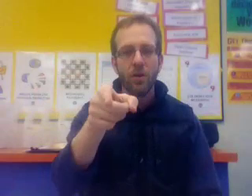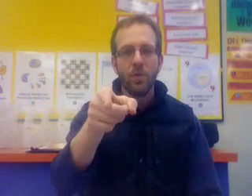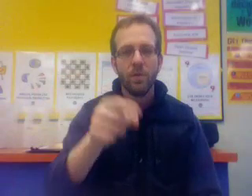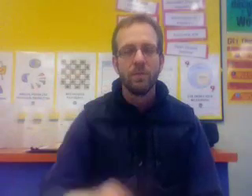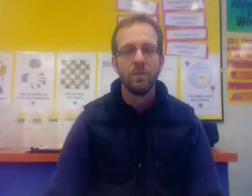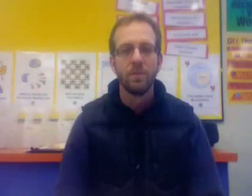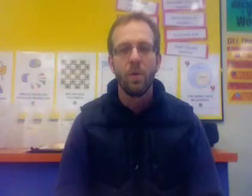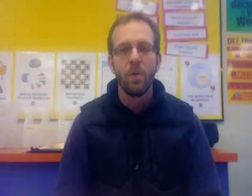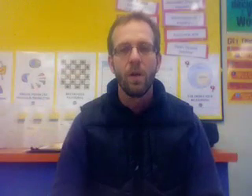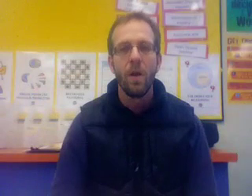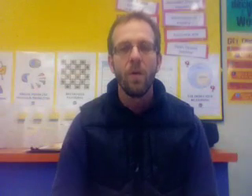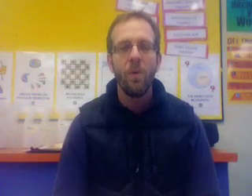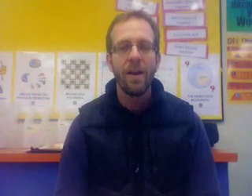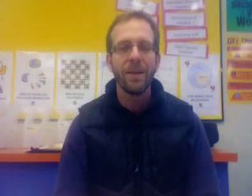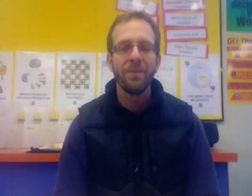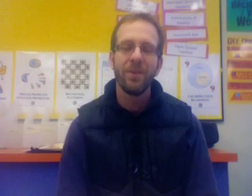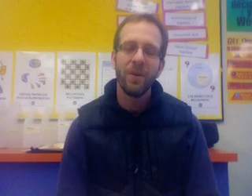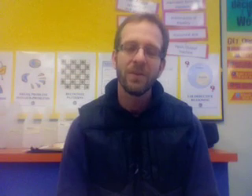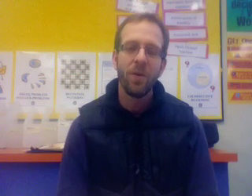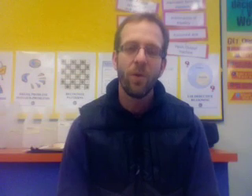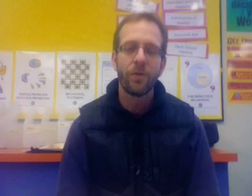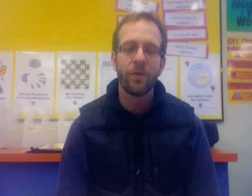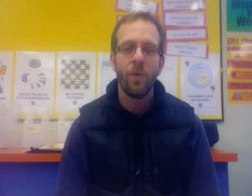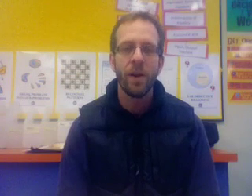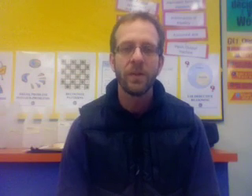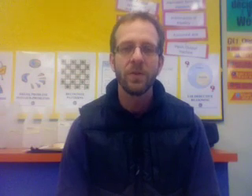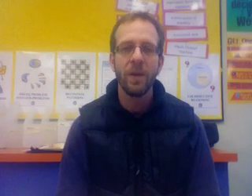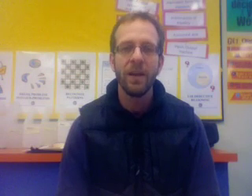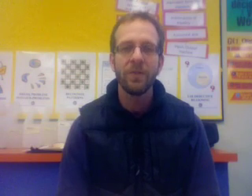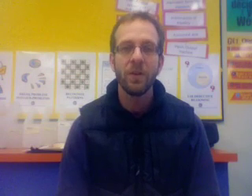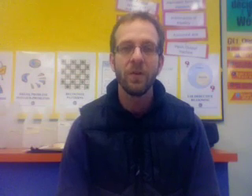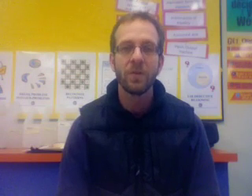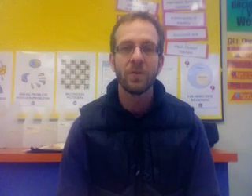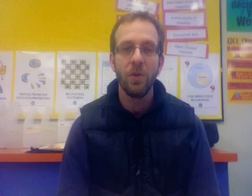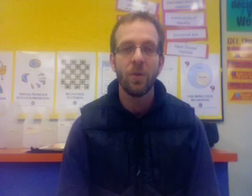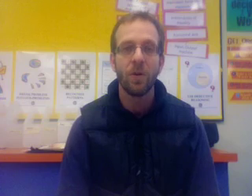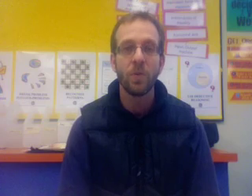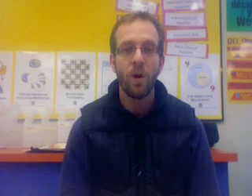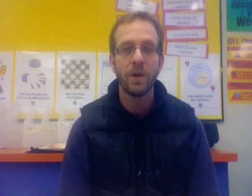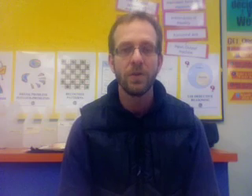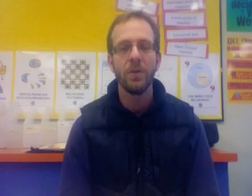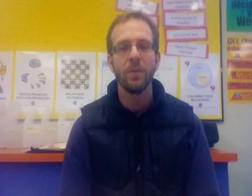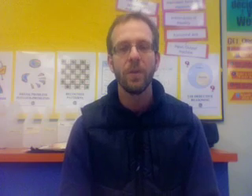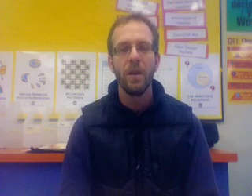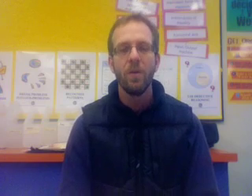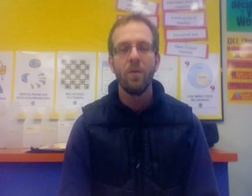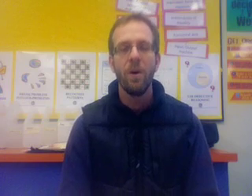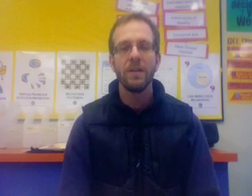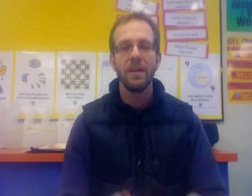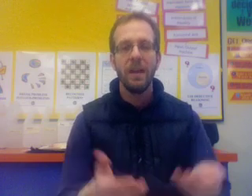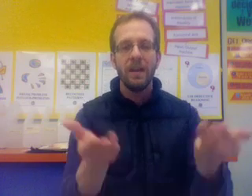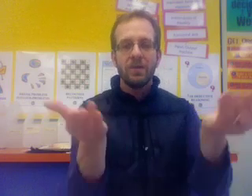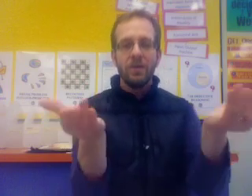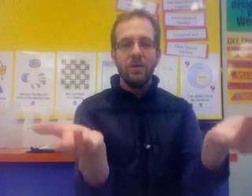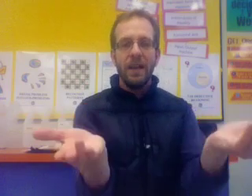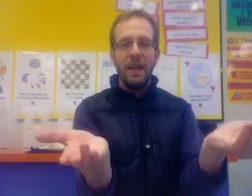You wanna, there is no word for wanna, so we have to use the two words want to. Want is two flat